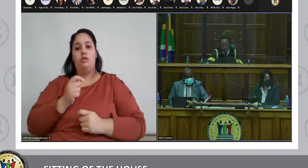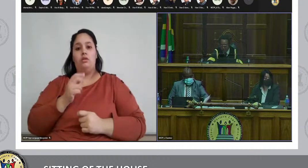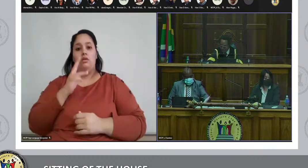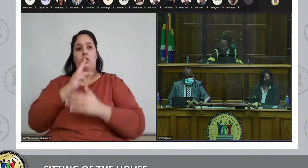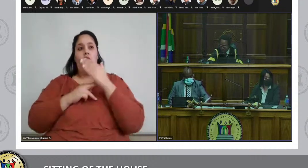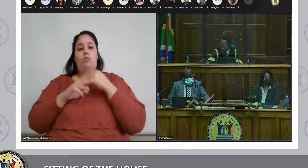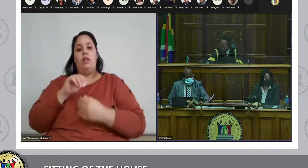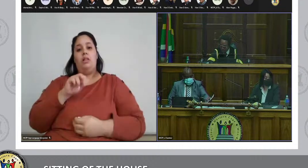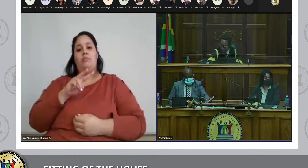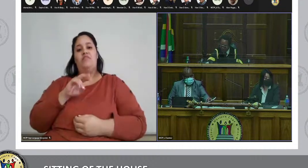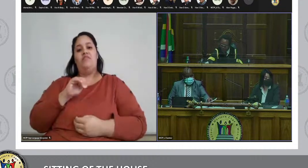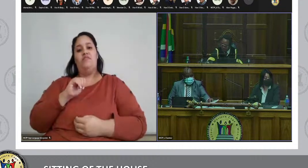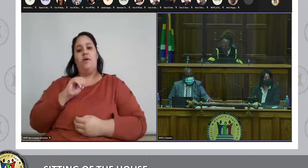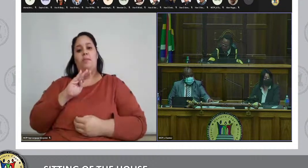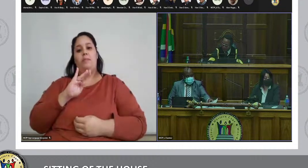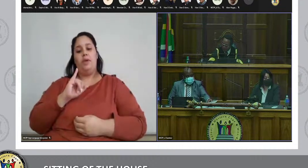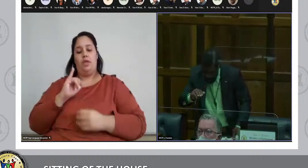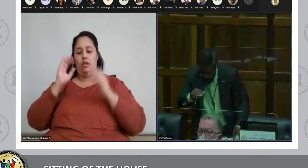Honorable Mvimbi.